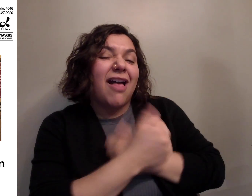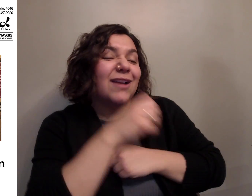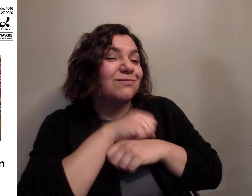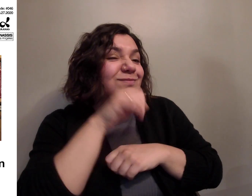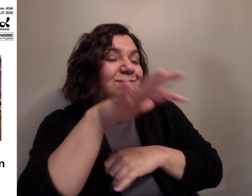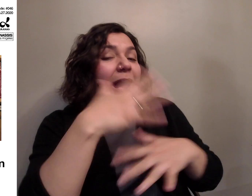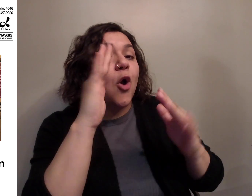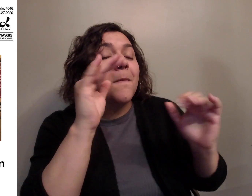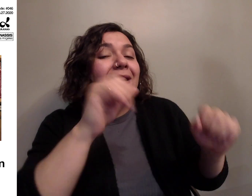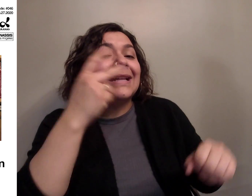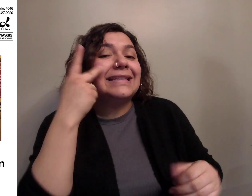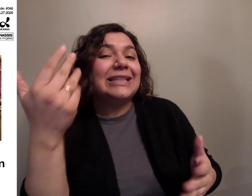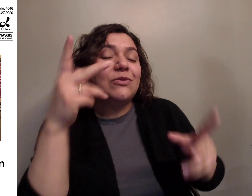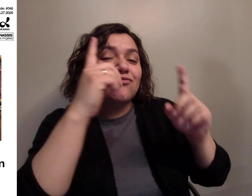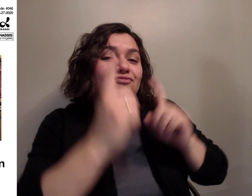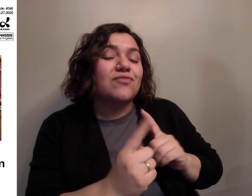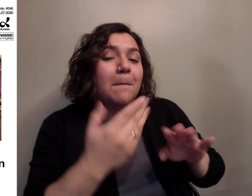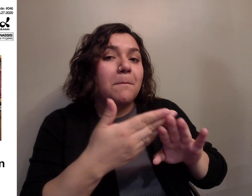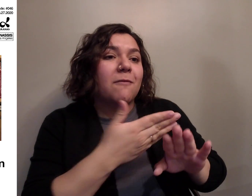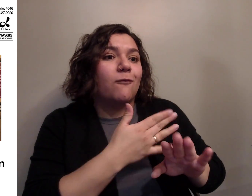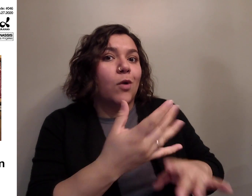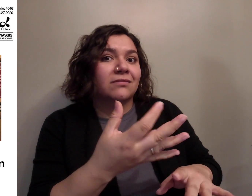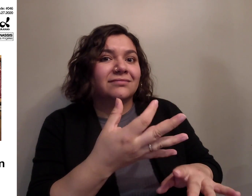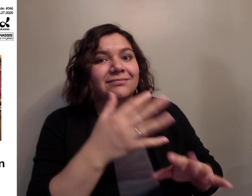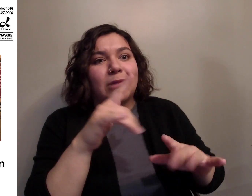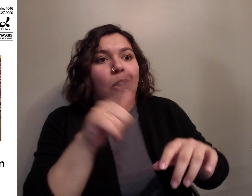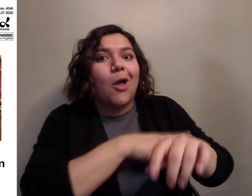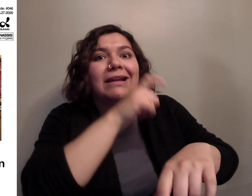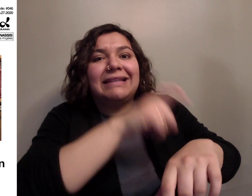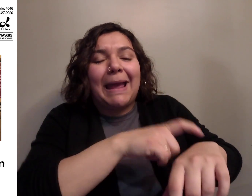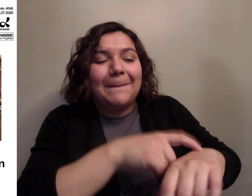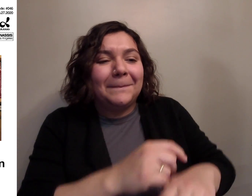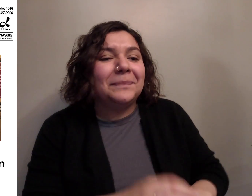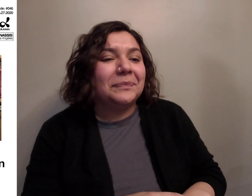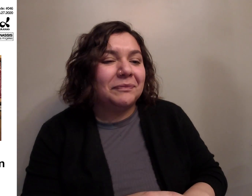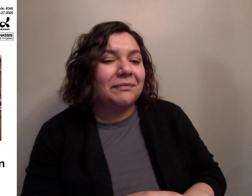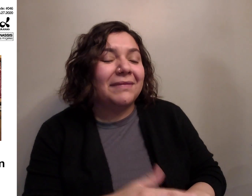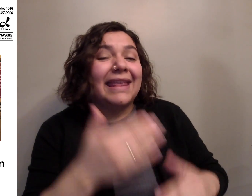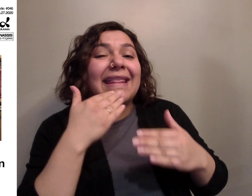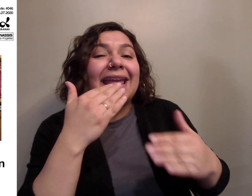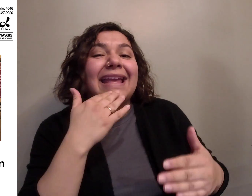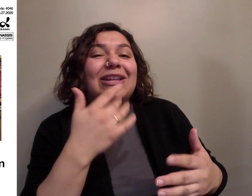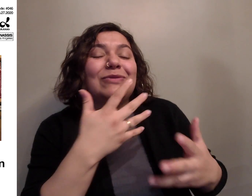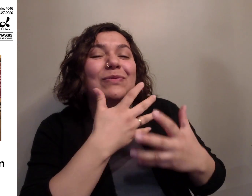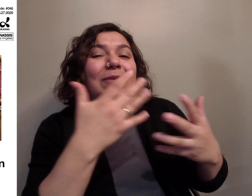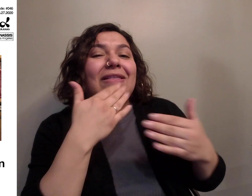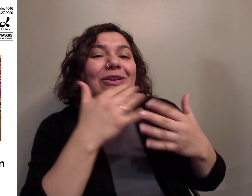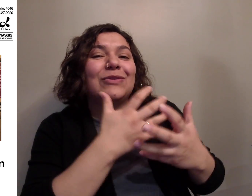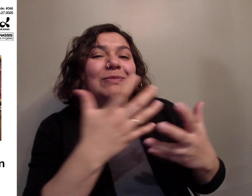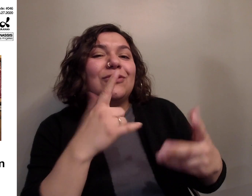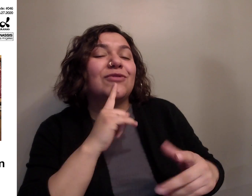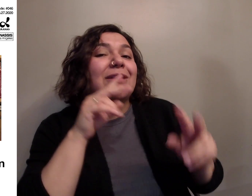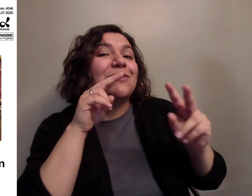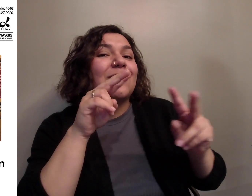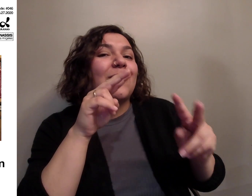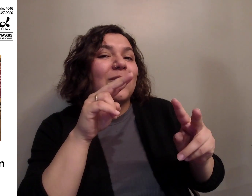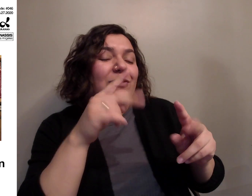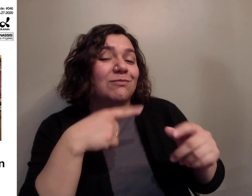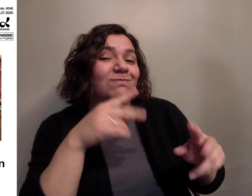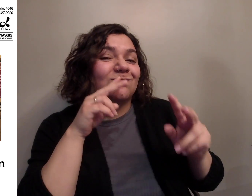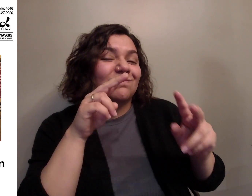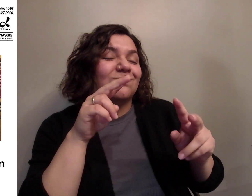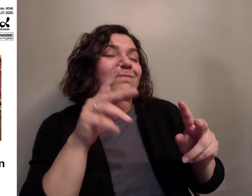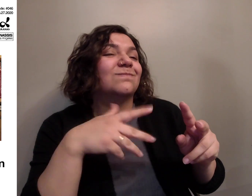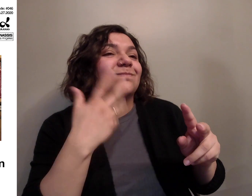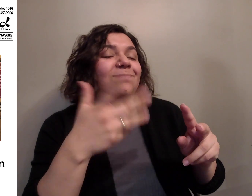give you a virtual hug. I hope that I'll be able to see you in person before long. And absolutely. Thank you so much.